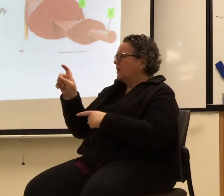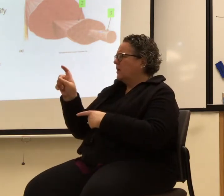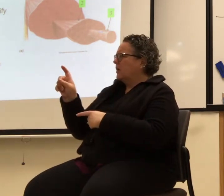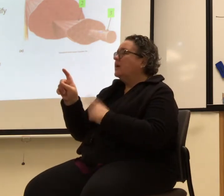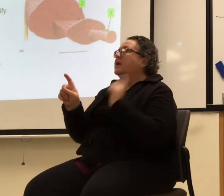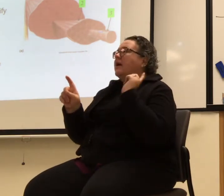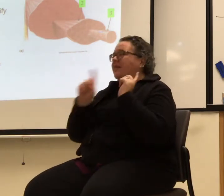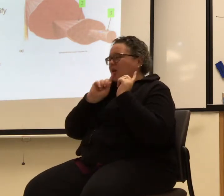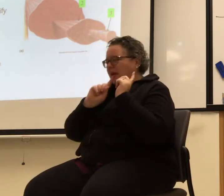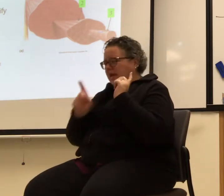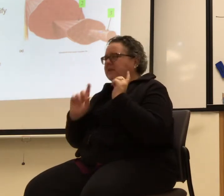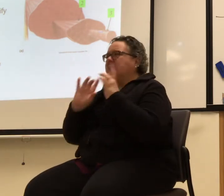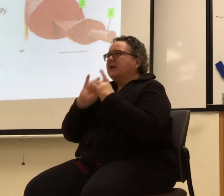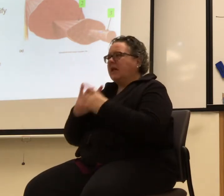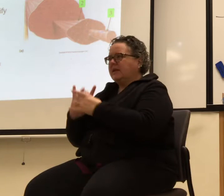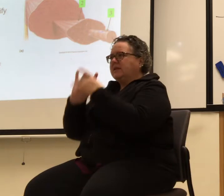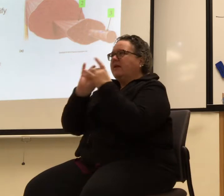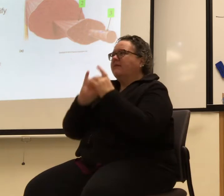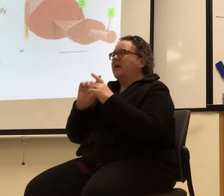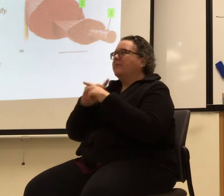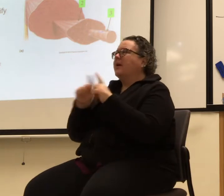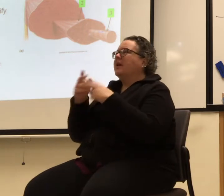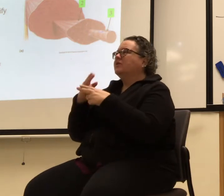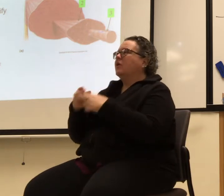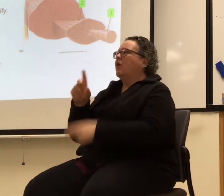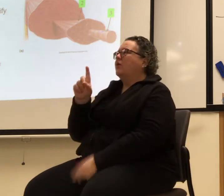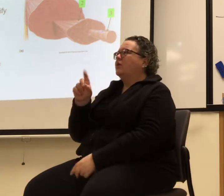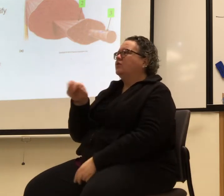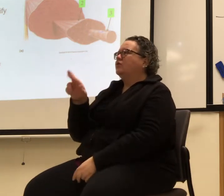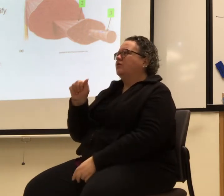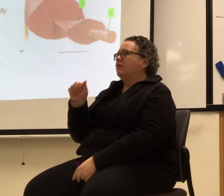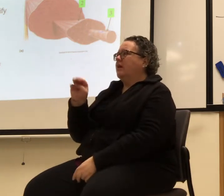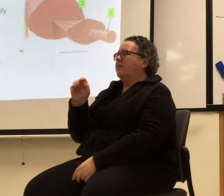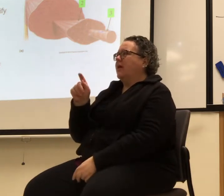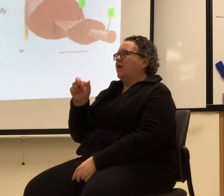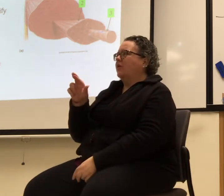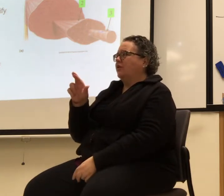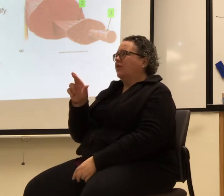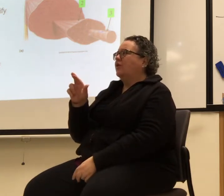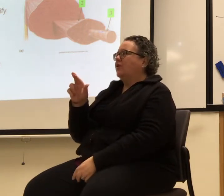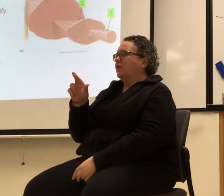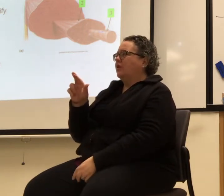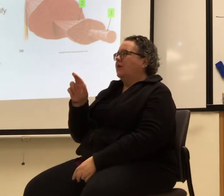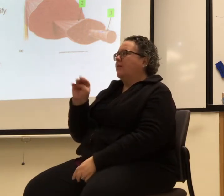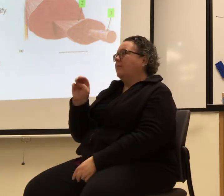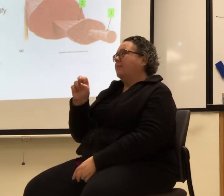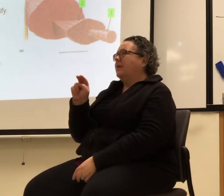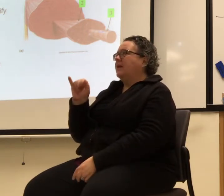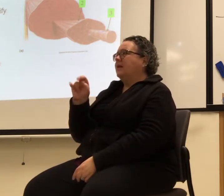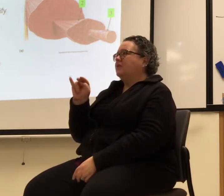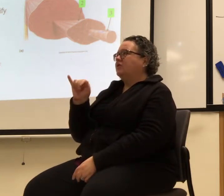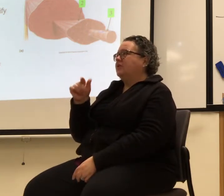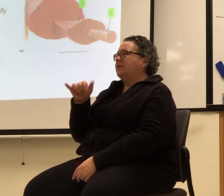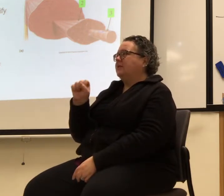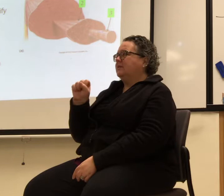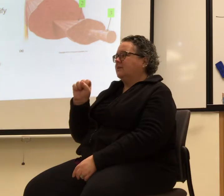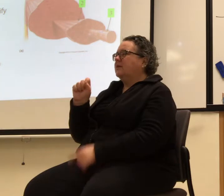There is connective tissue that covers your brain. It's called the dura mater. Oh, okay. We call those the meninges. It's also connective tissue,